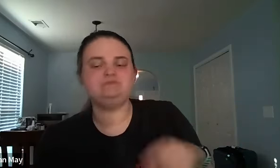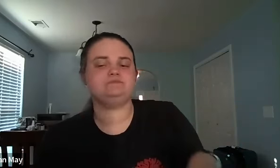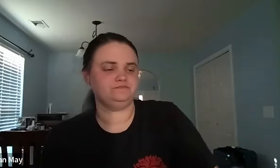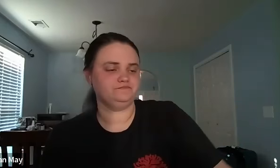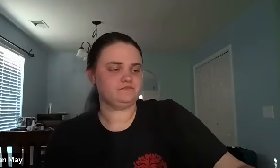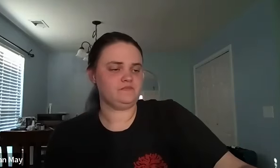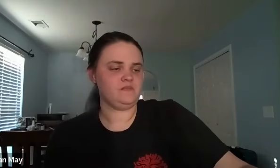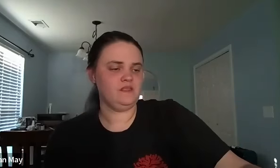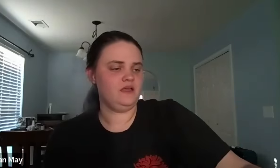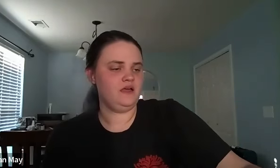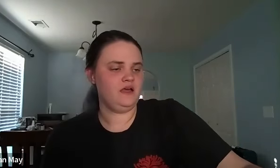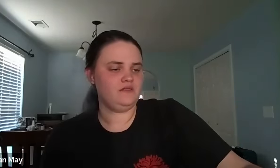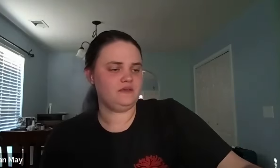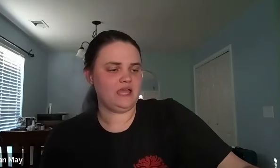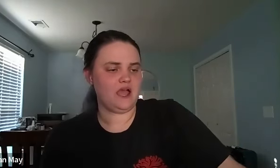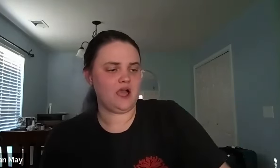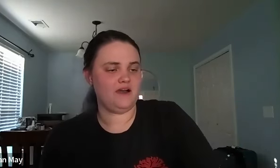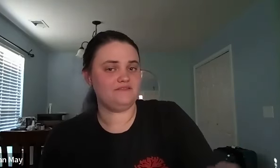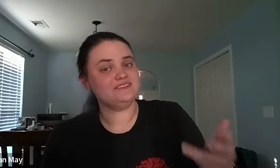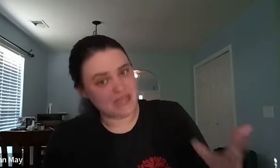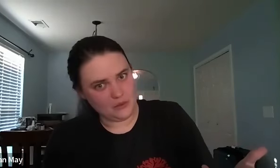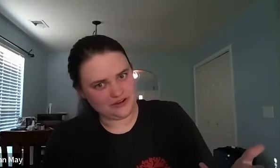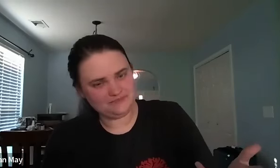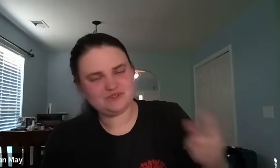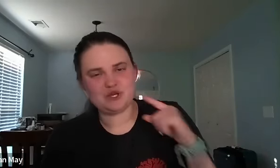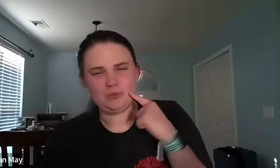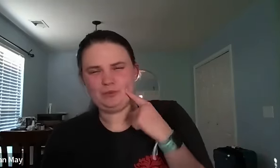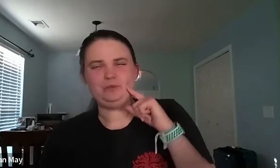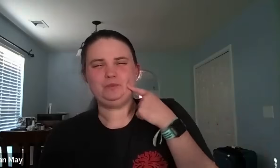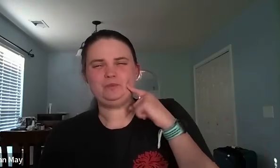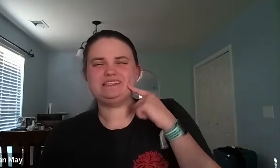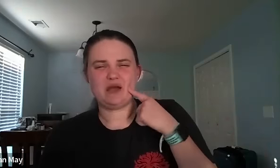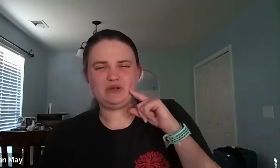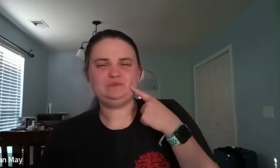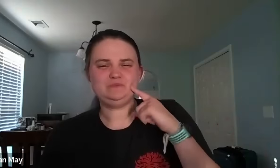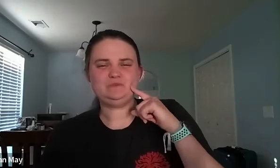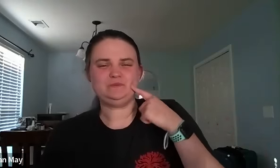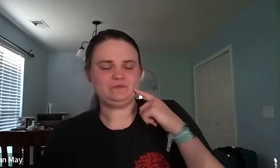Then we have sour. So sour,